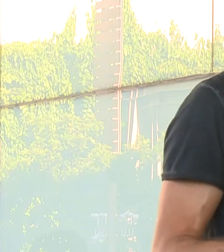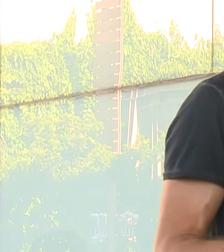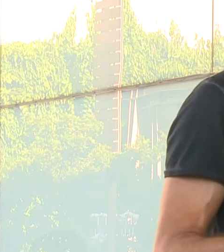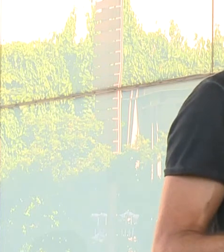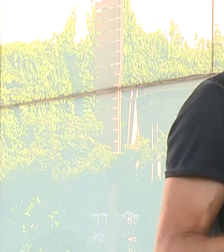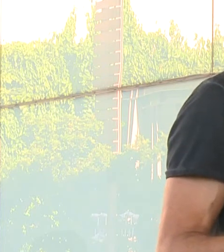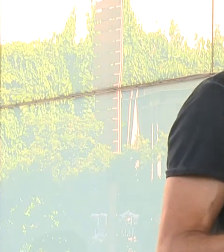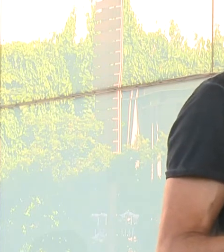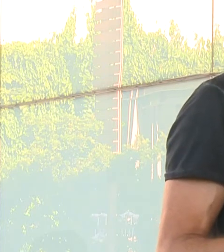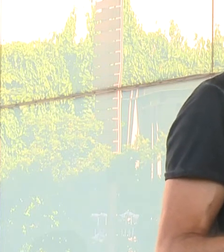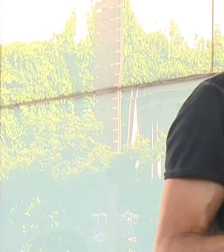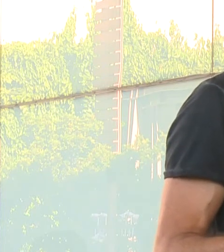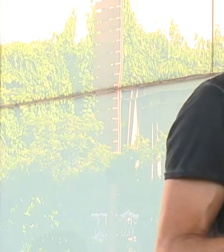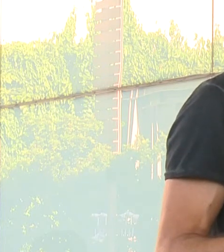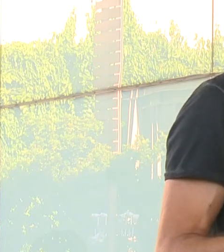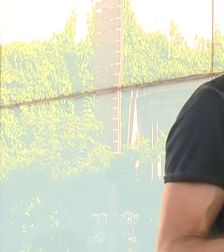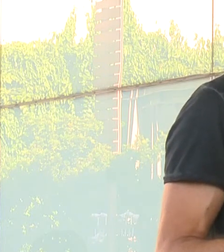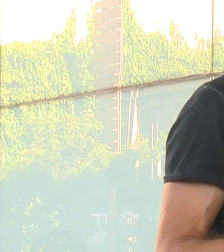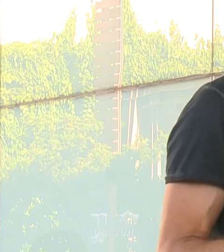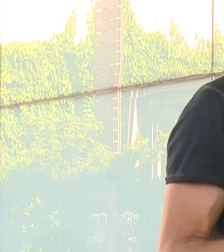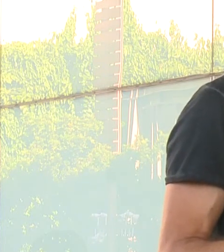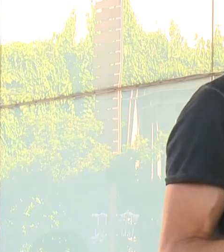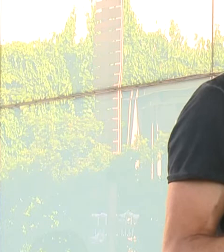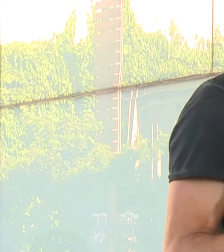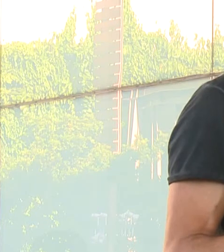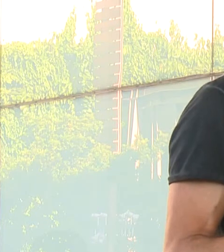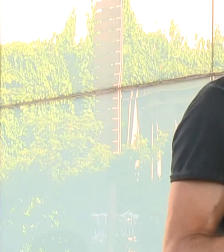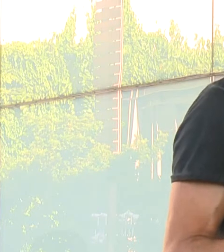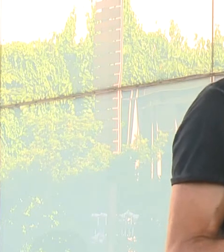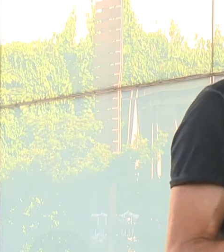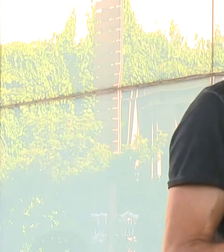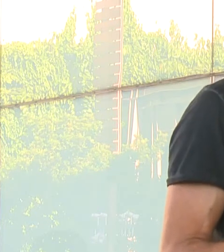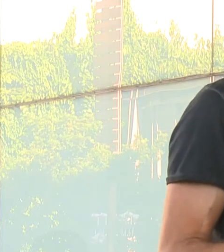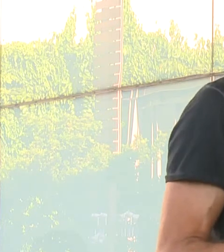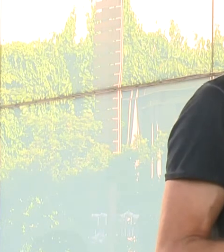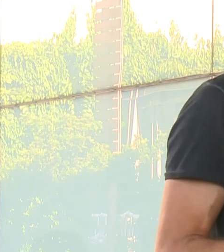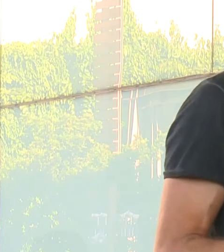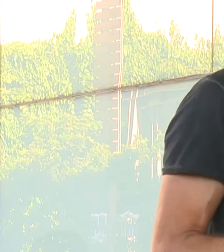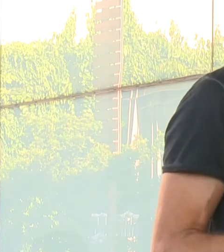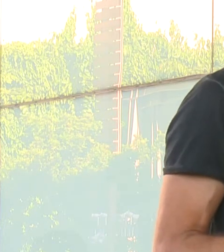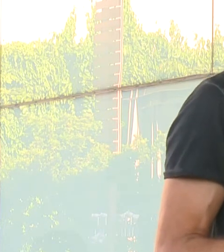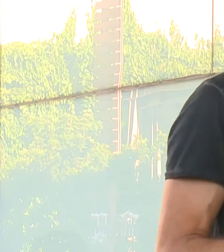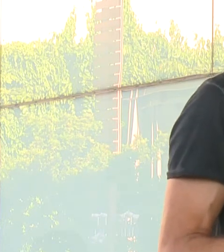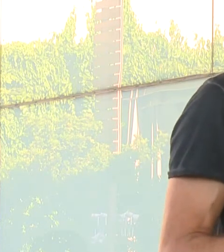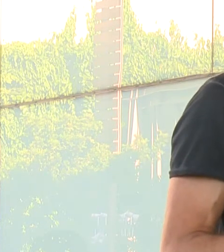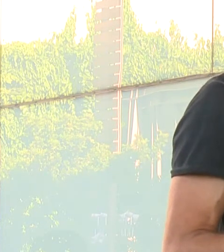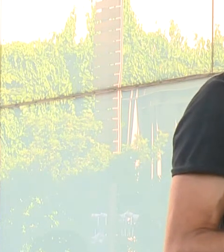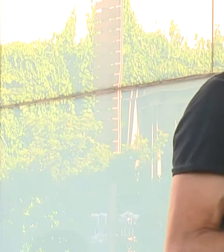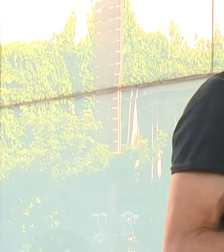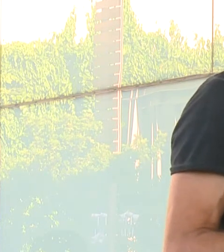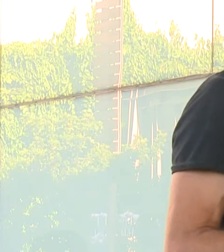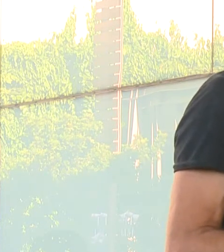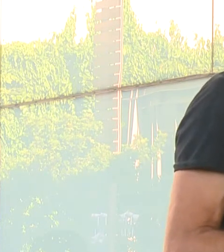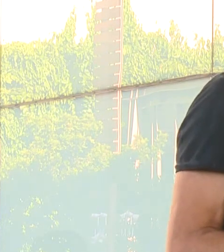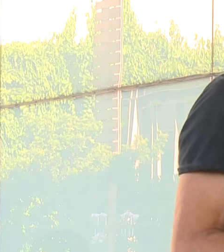now, these projects were getting much bigger and the props team were growing from what had once been 2 or 3 people buying, modifying and